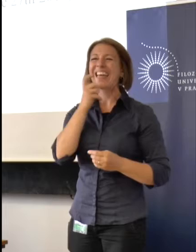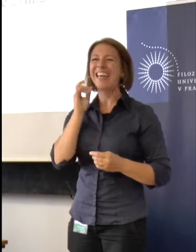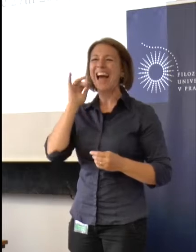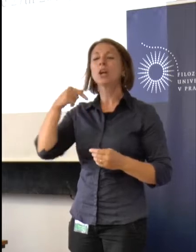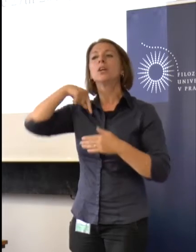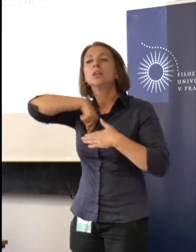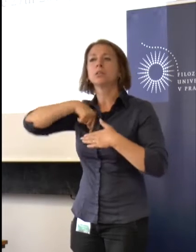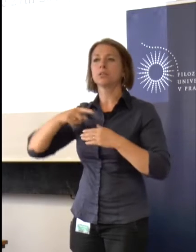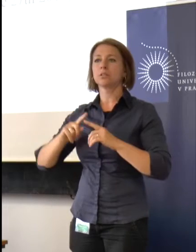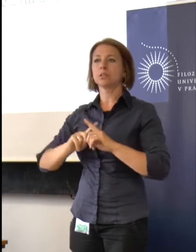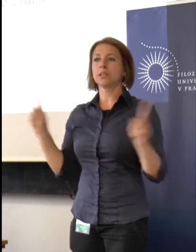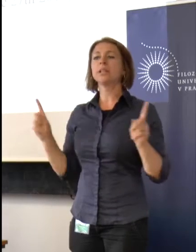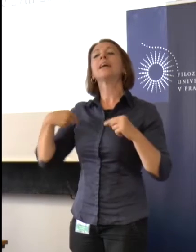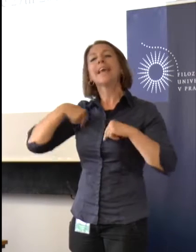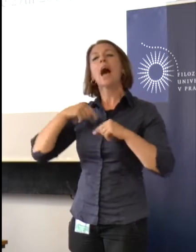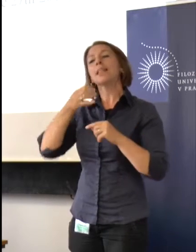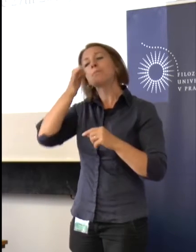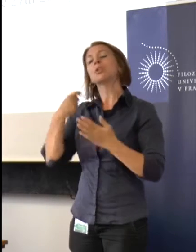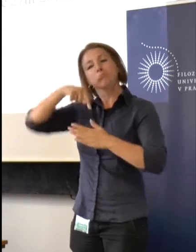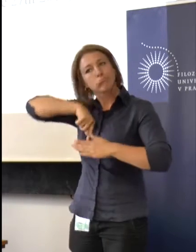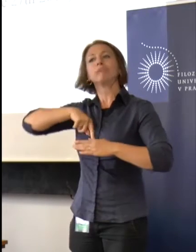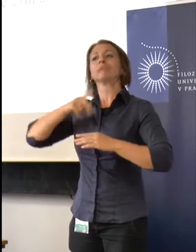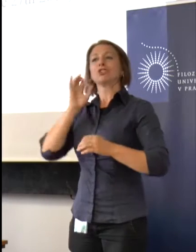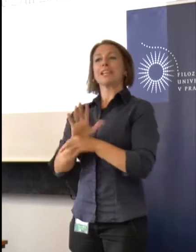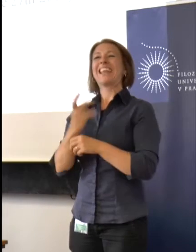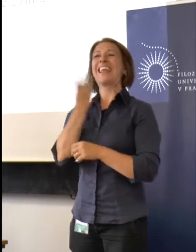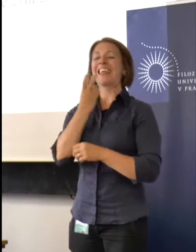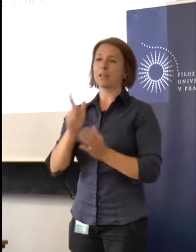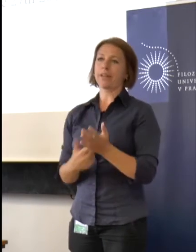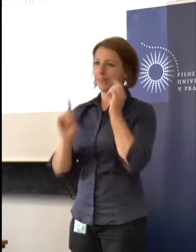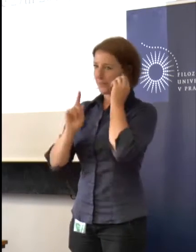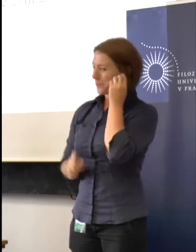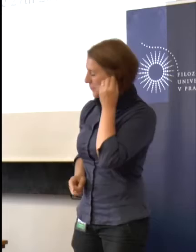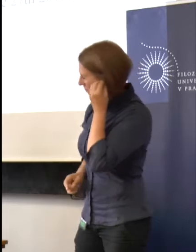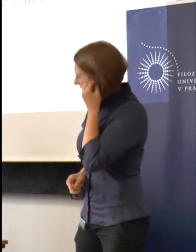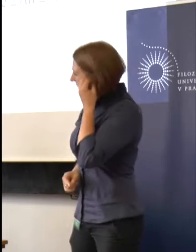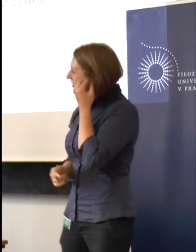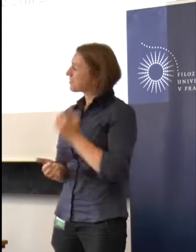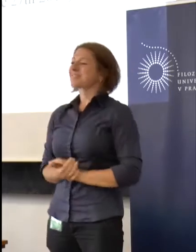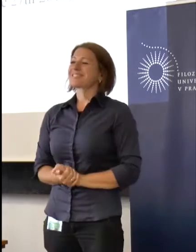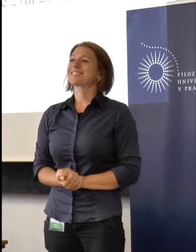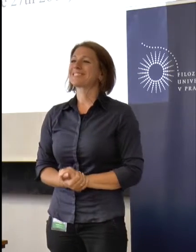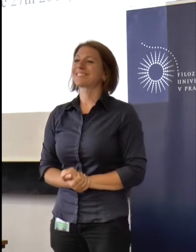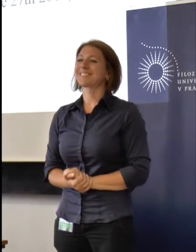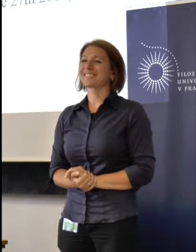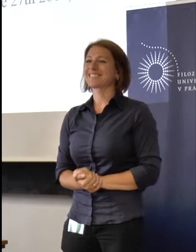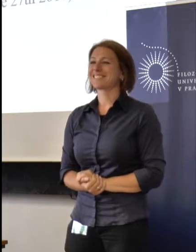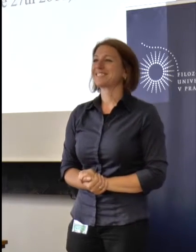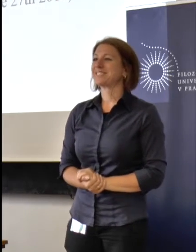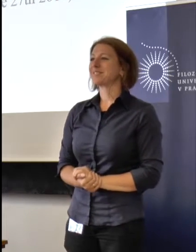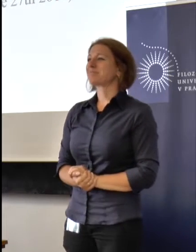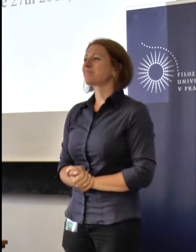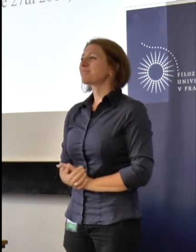place, and yes, and what I'm going to do is I'm going back to the elementary